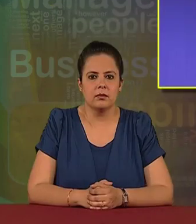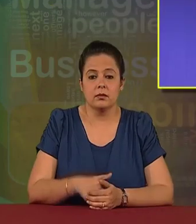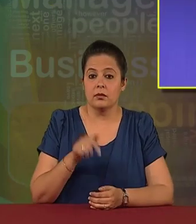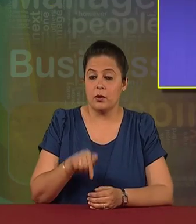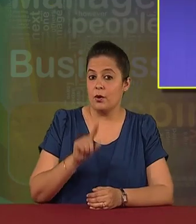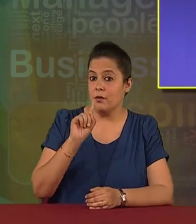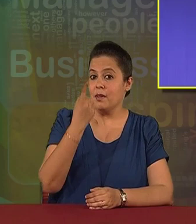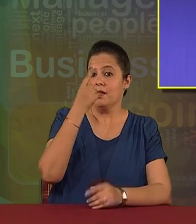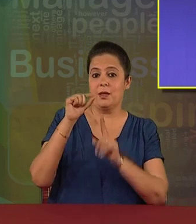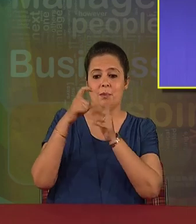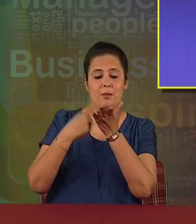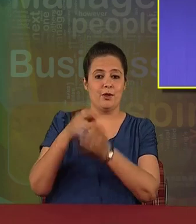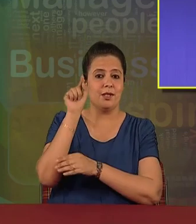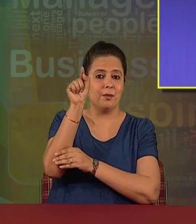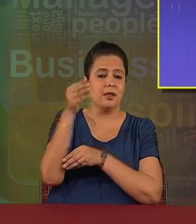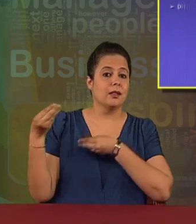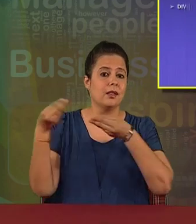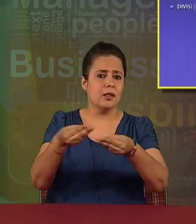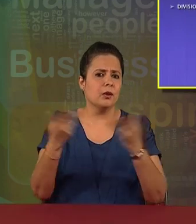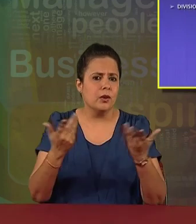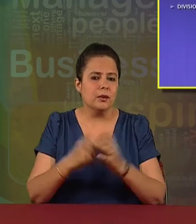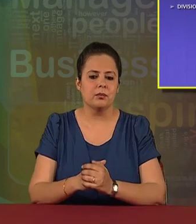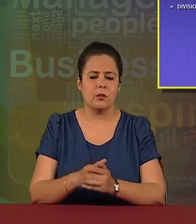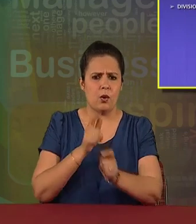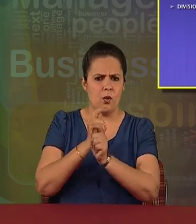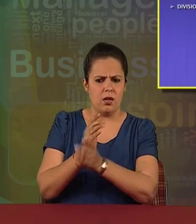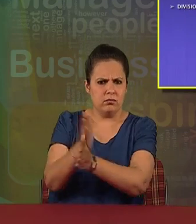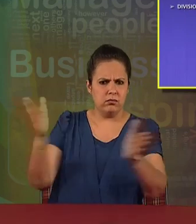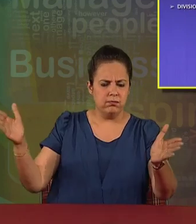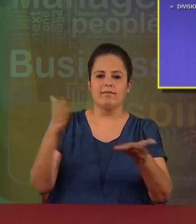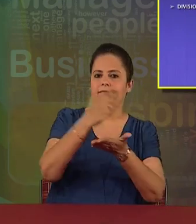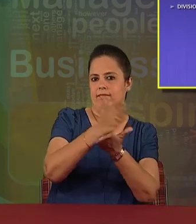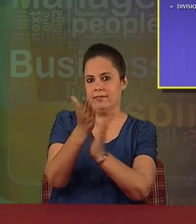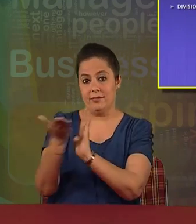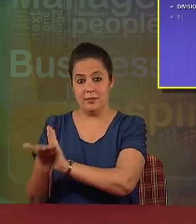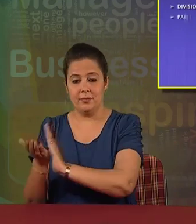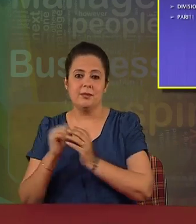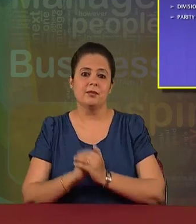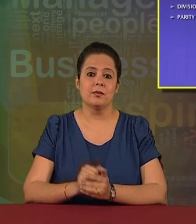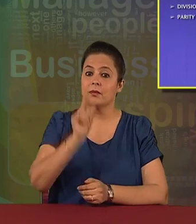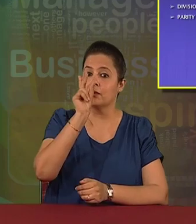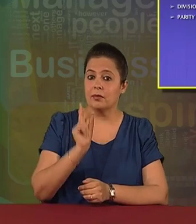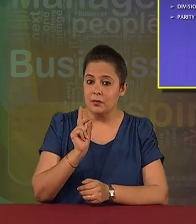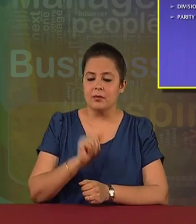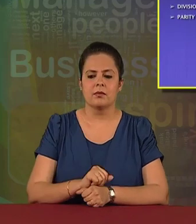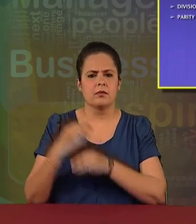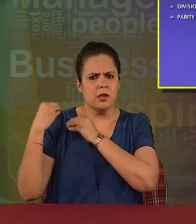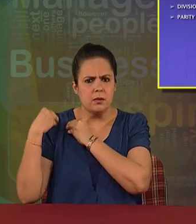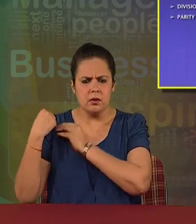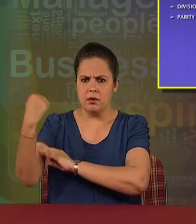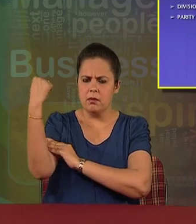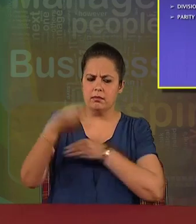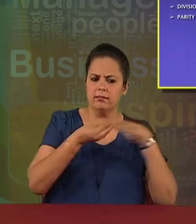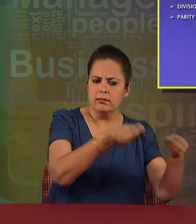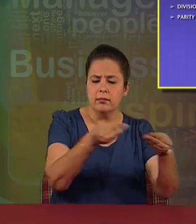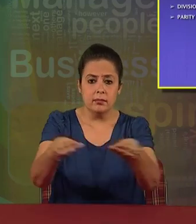The first principle given by him is division of labor. Number 2, parity of authority and